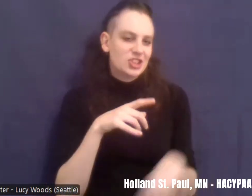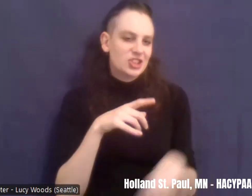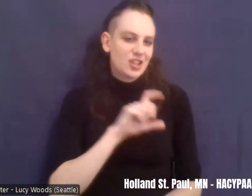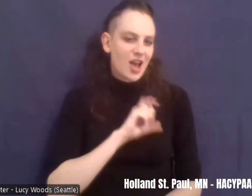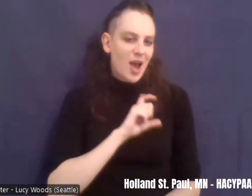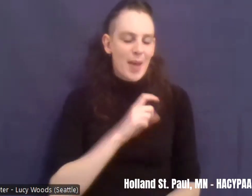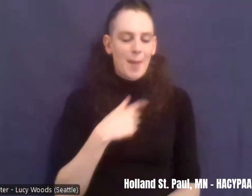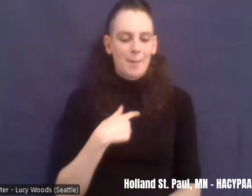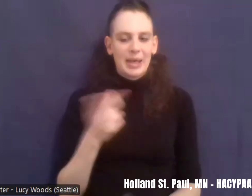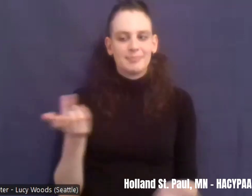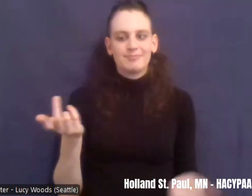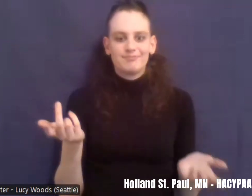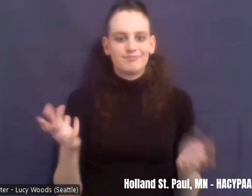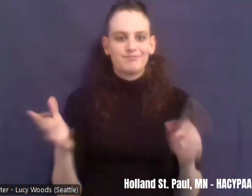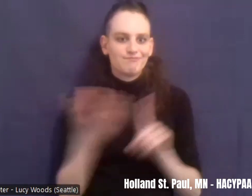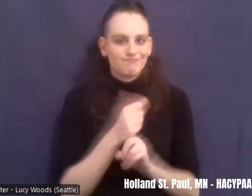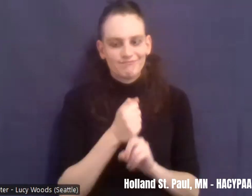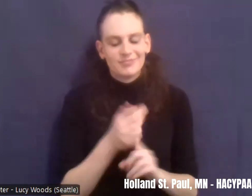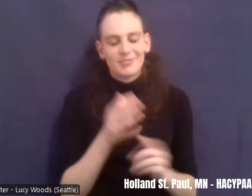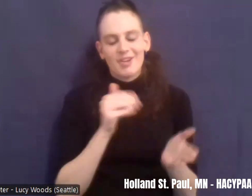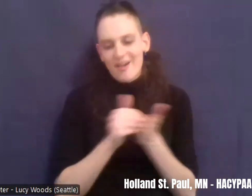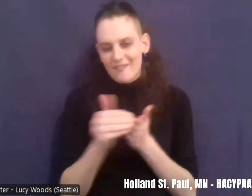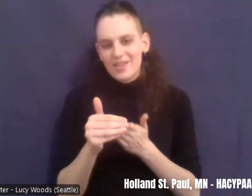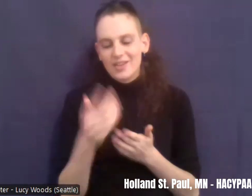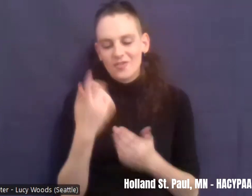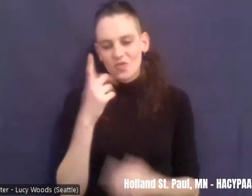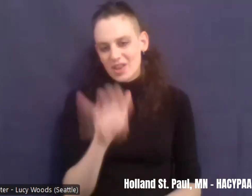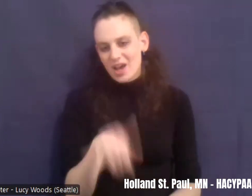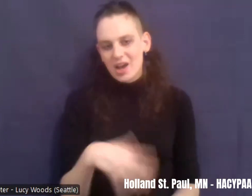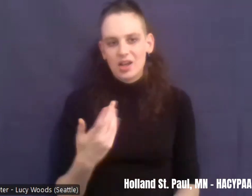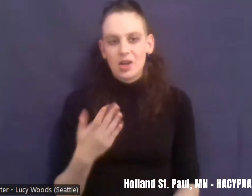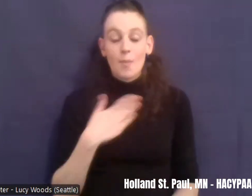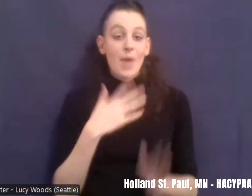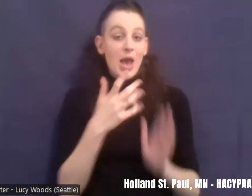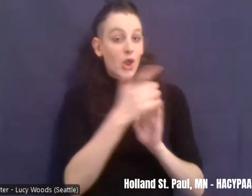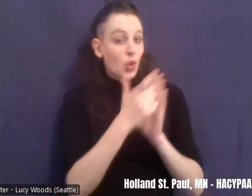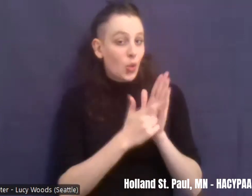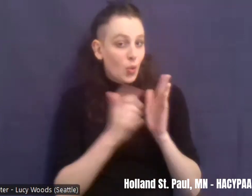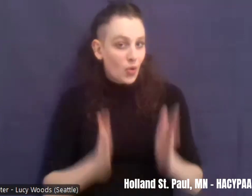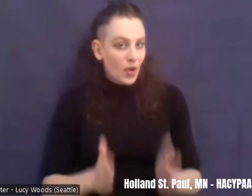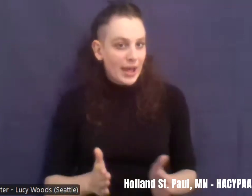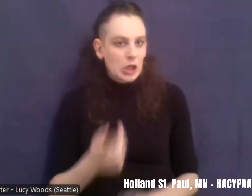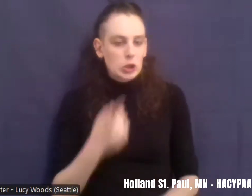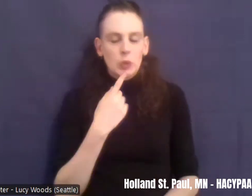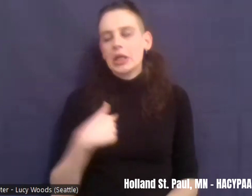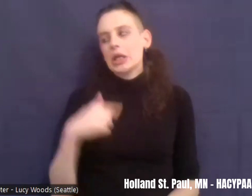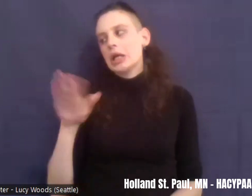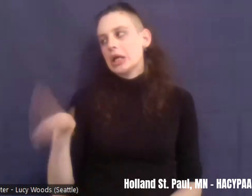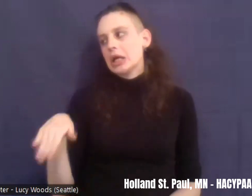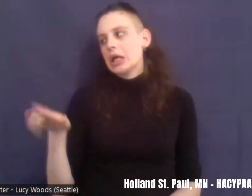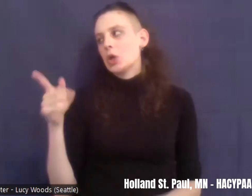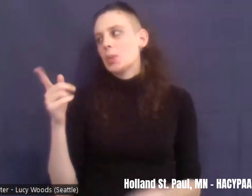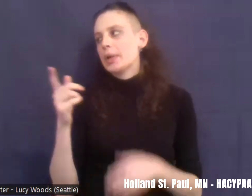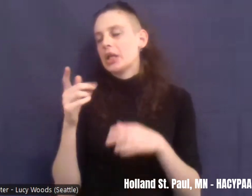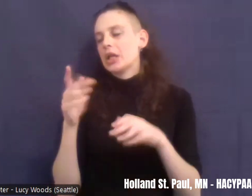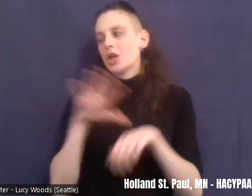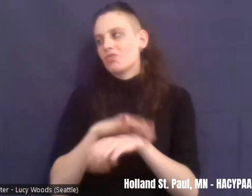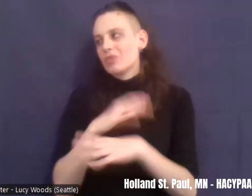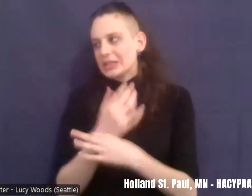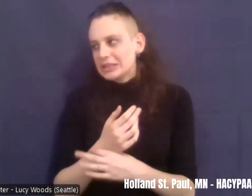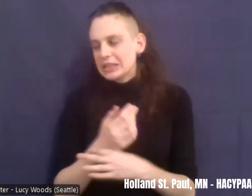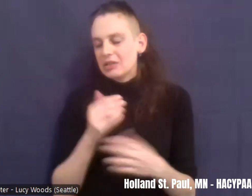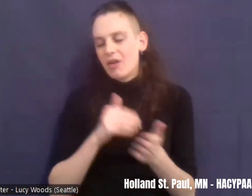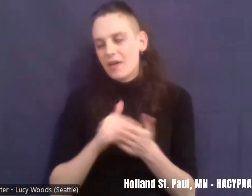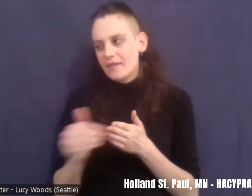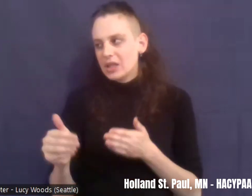busted a lot of times because of that. So my lawyer was like, you've been arrested multiple times, drugs and alcohol are usually like